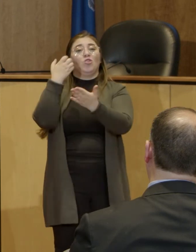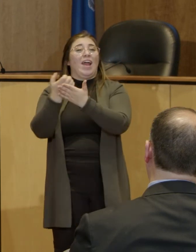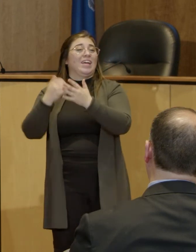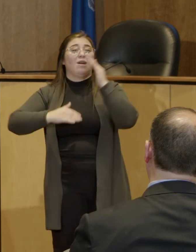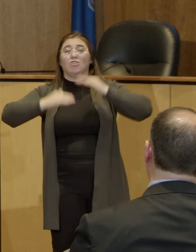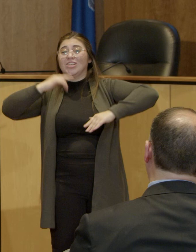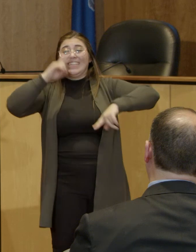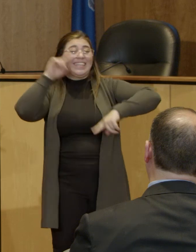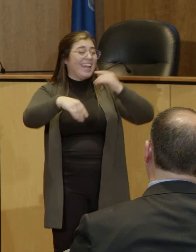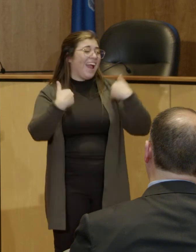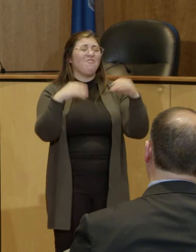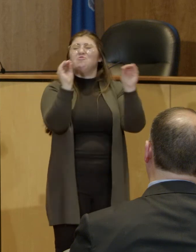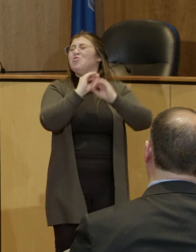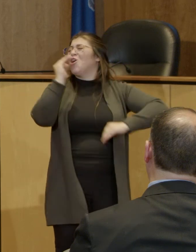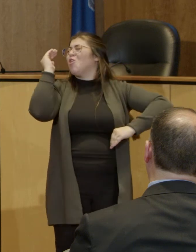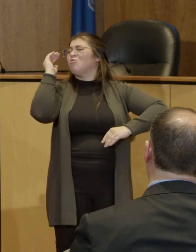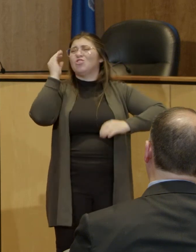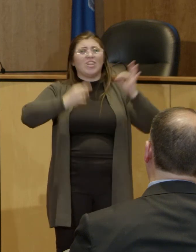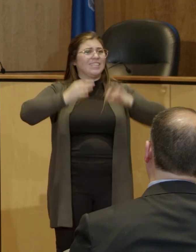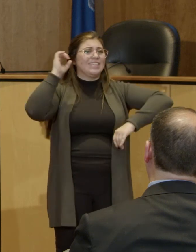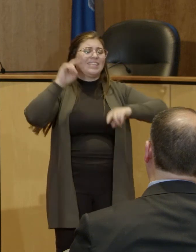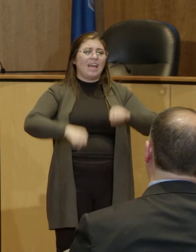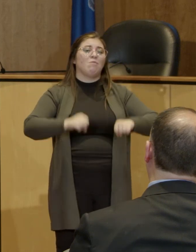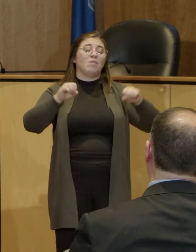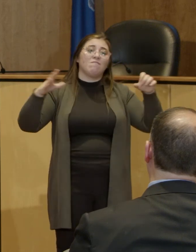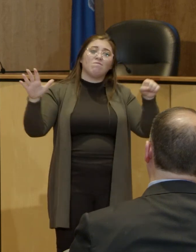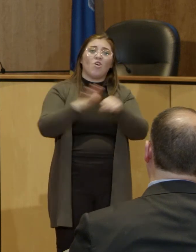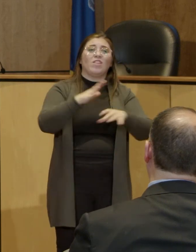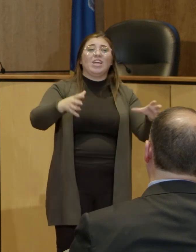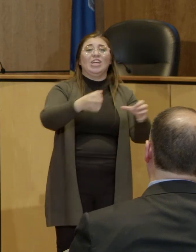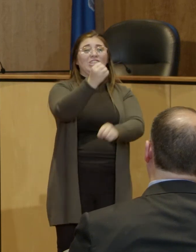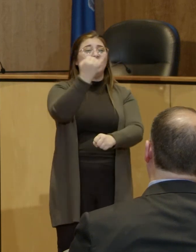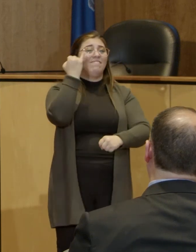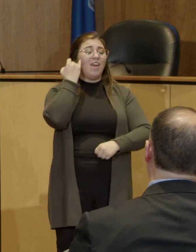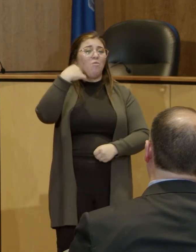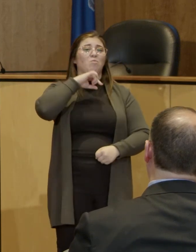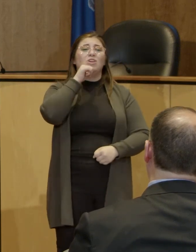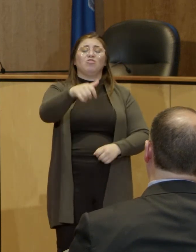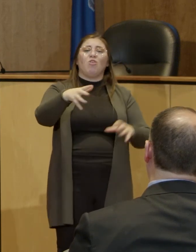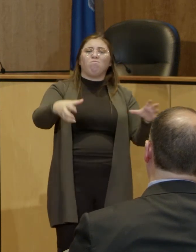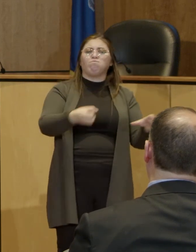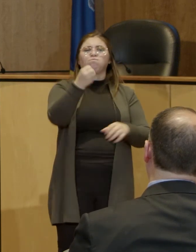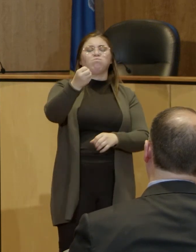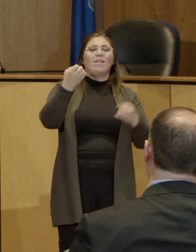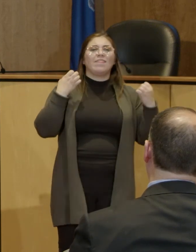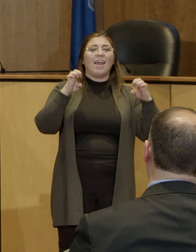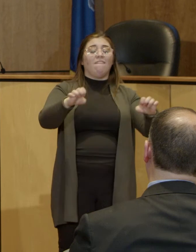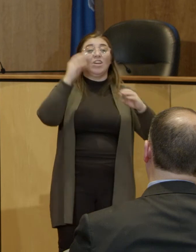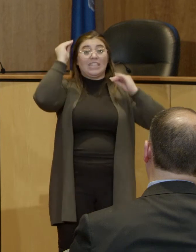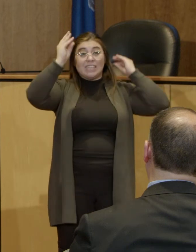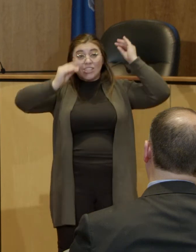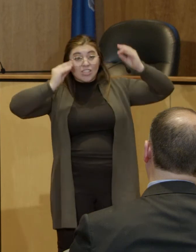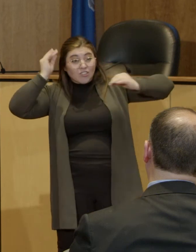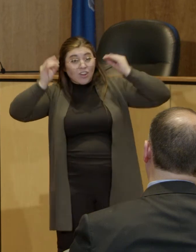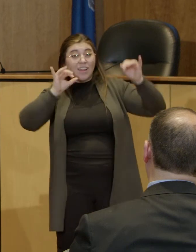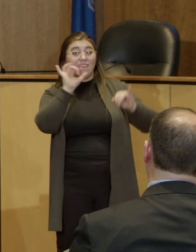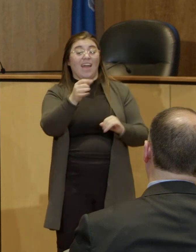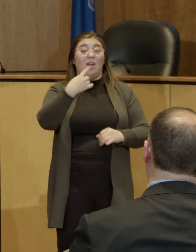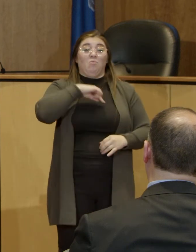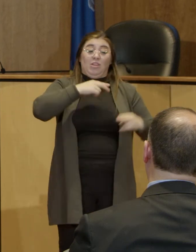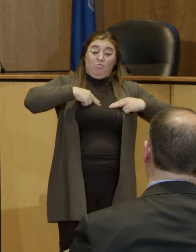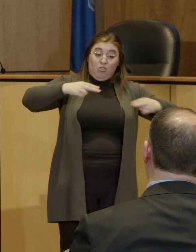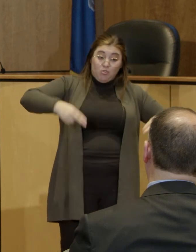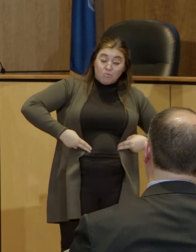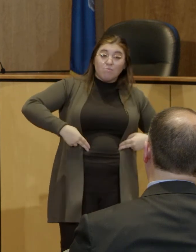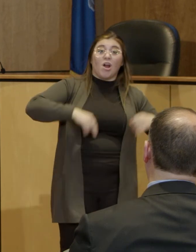justice. No justice can be fully achieved if we don't hold at the core of our efforts and considerations the humans